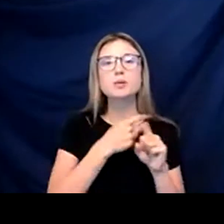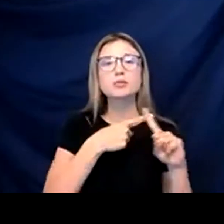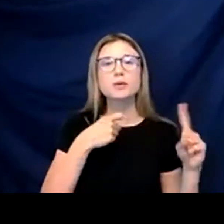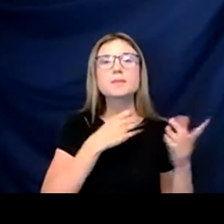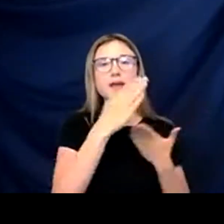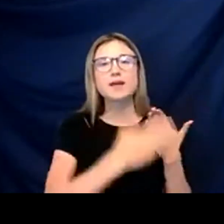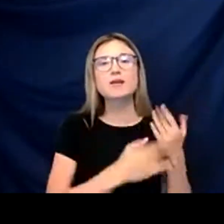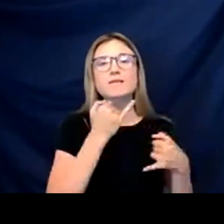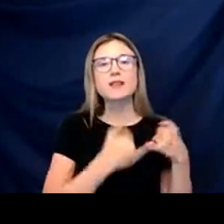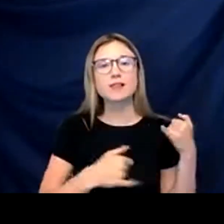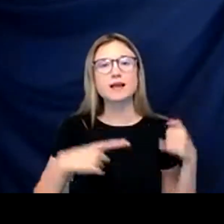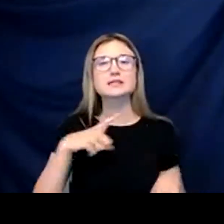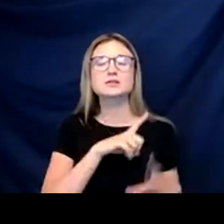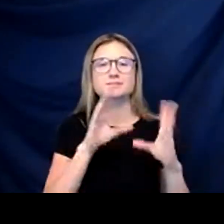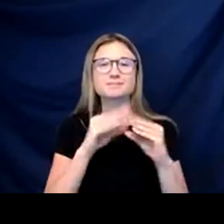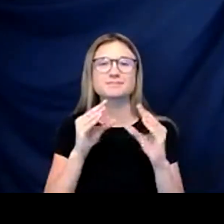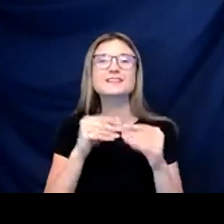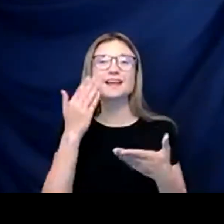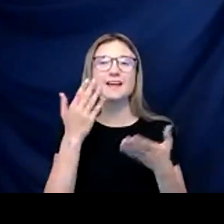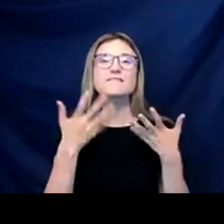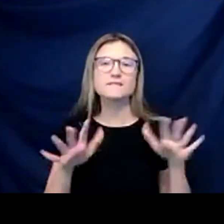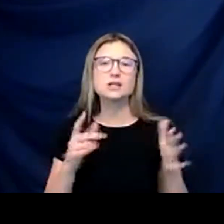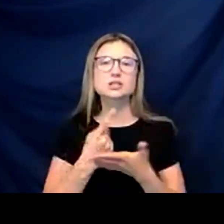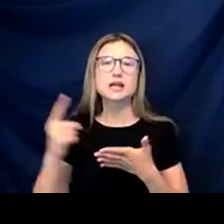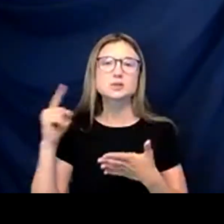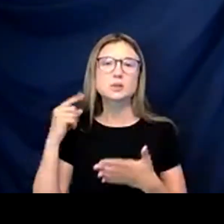session, which ended last Thursday.